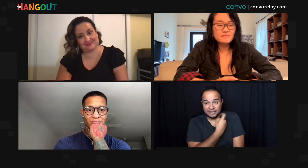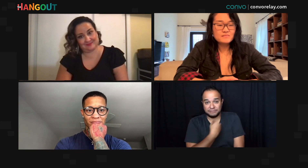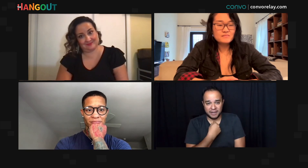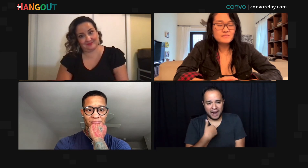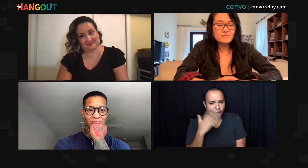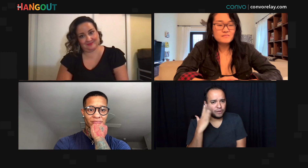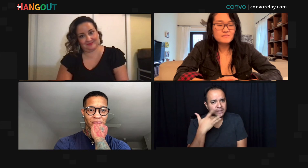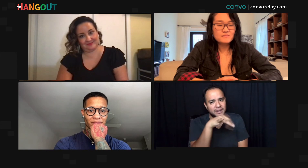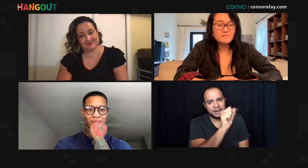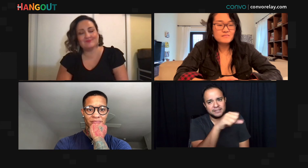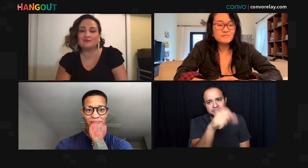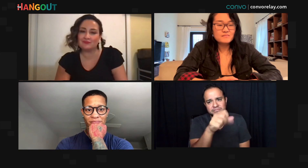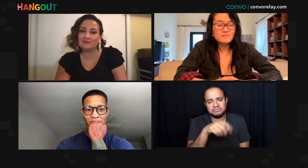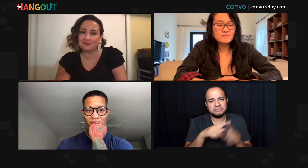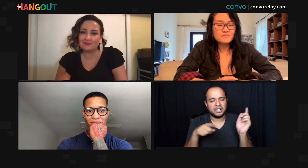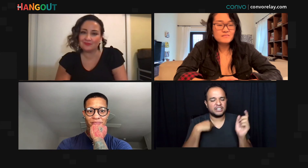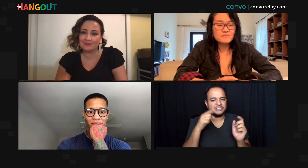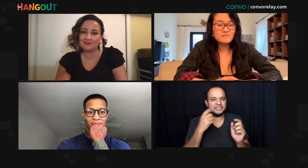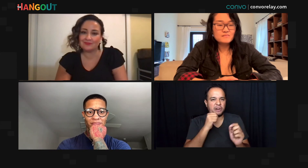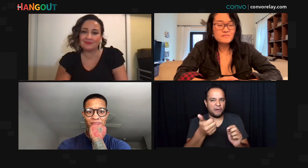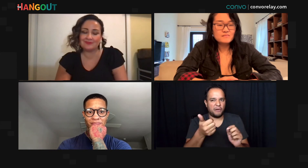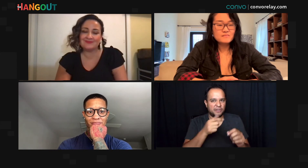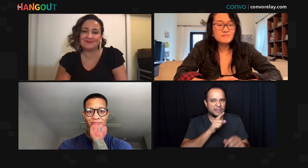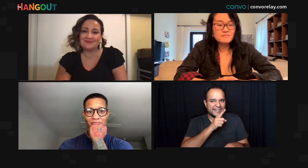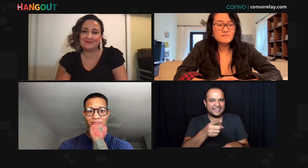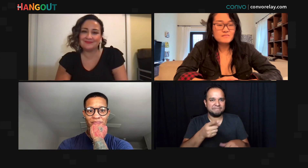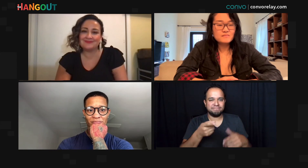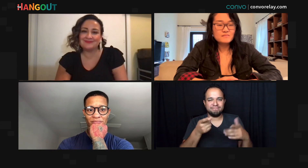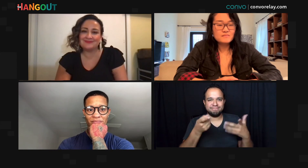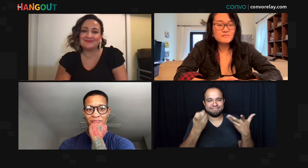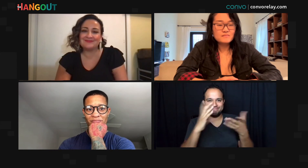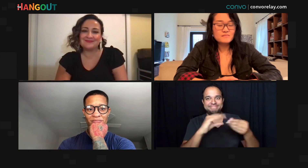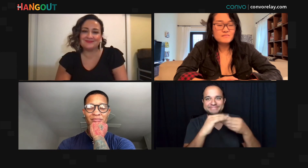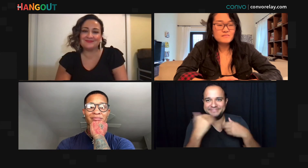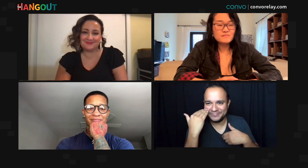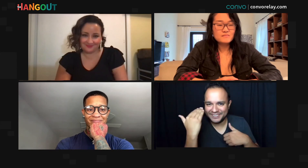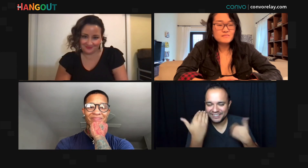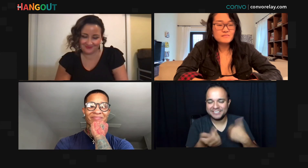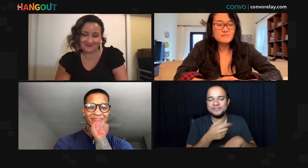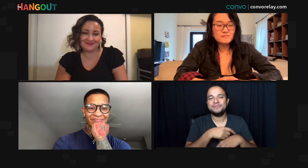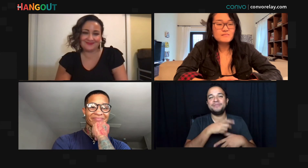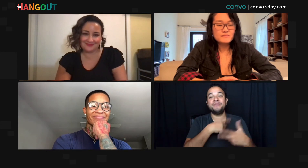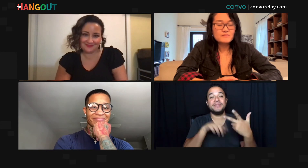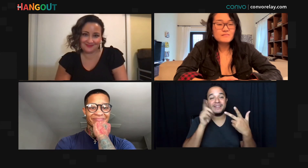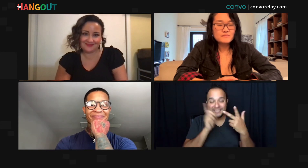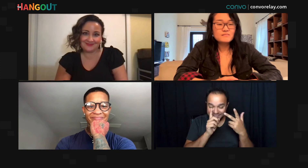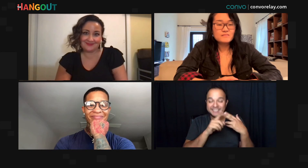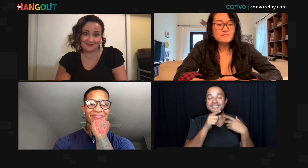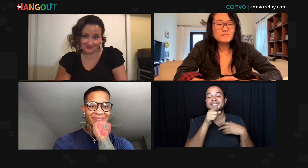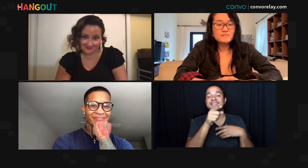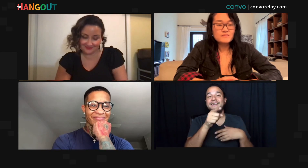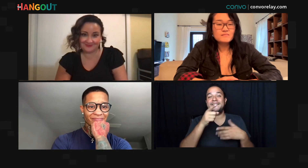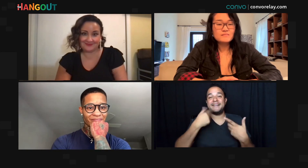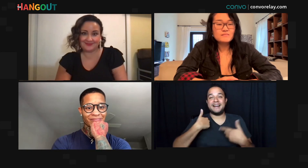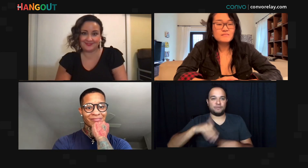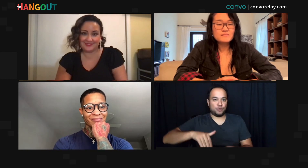But if they will ask me, I will definitely respond yes, but I don't really make a point to share that. And